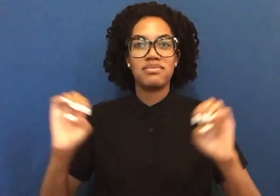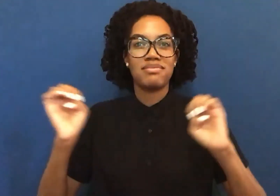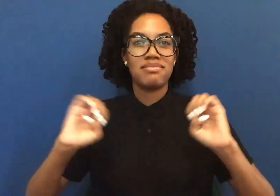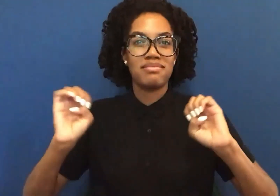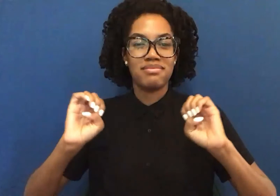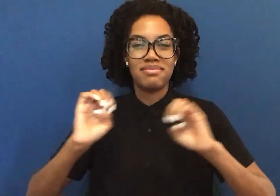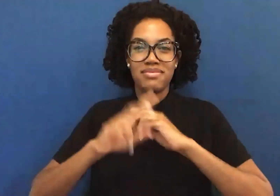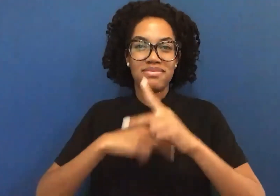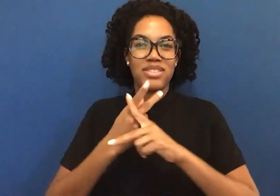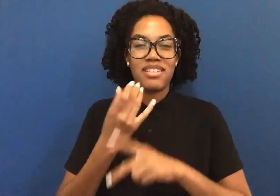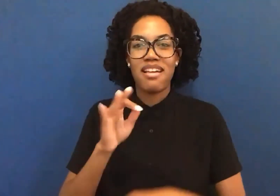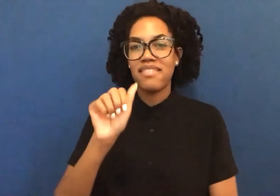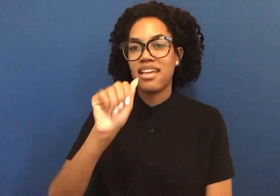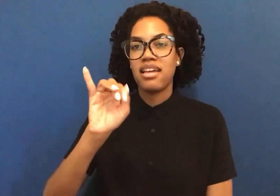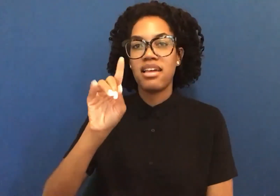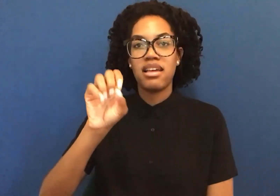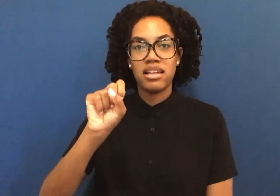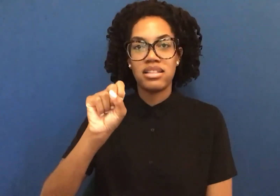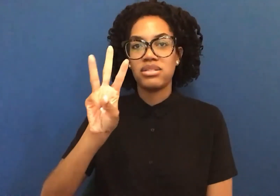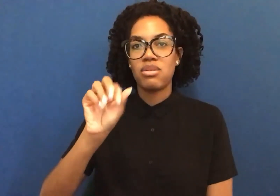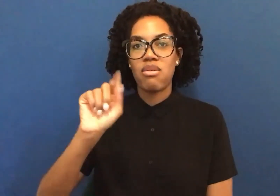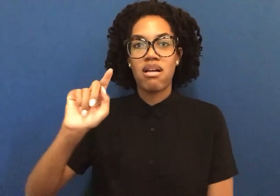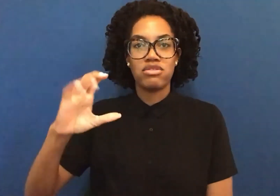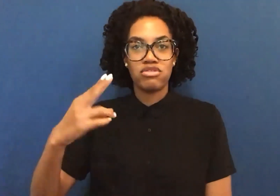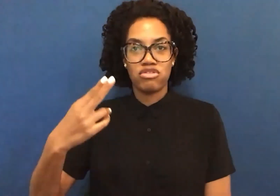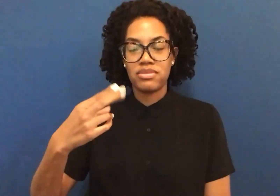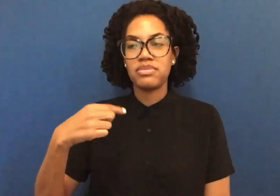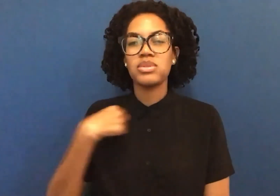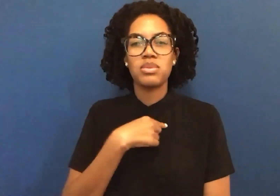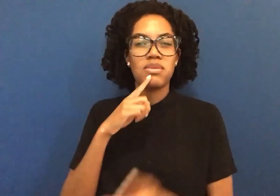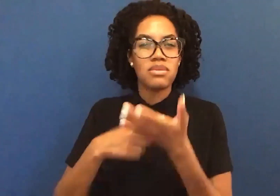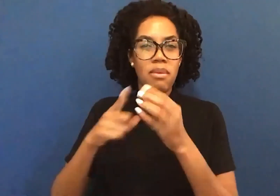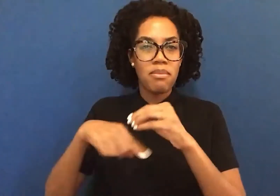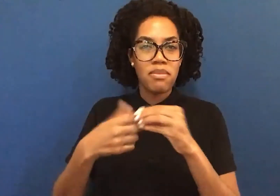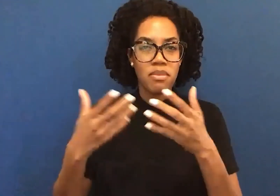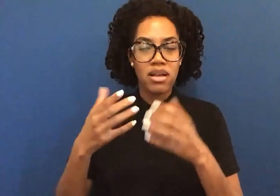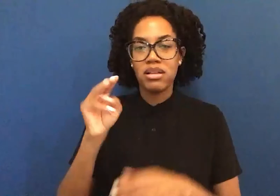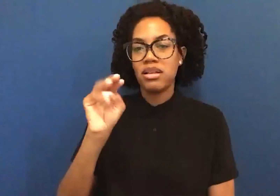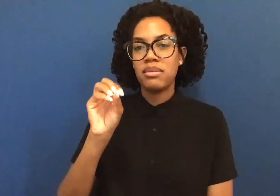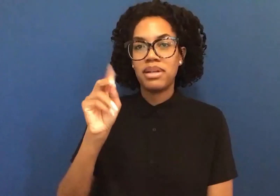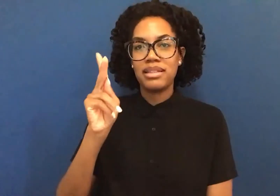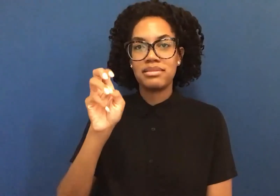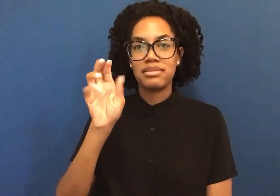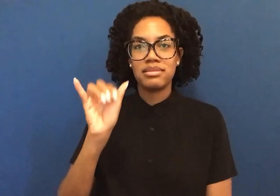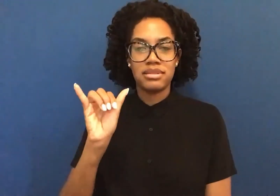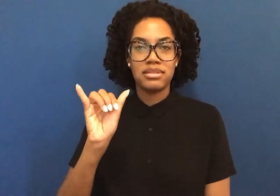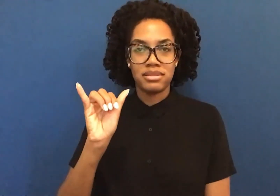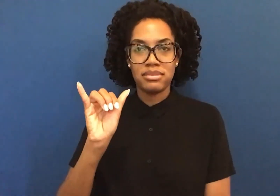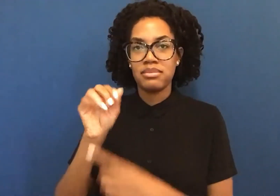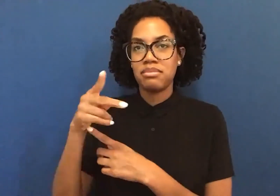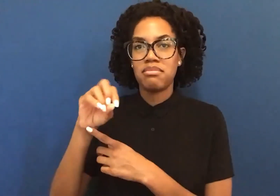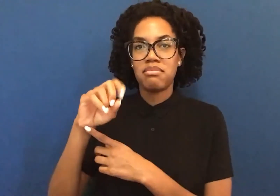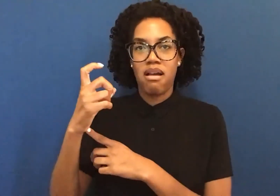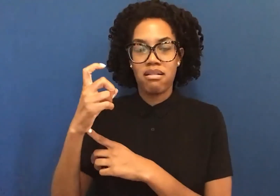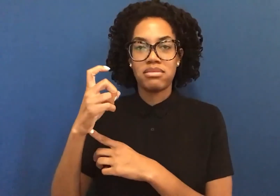AIDSWatch, where we're addressing the growing monkeypox crisis for the HIV community. I'm Jesse Milan, President and CEO at